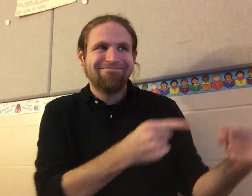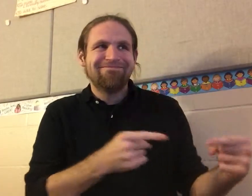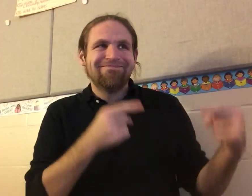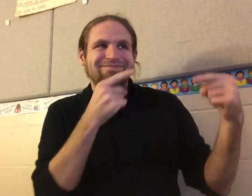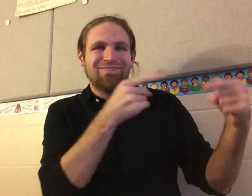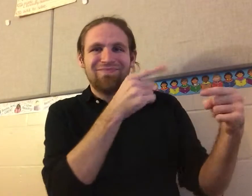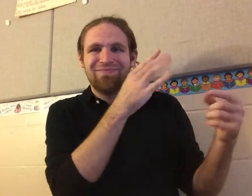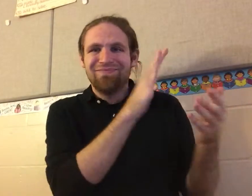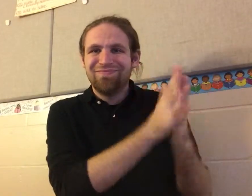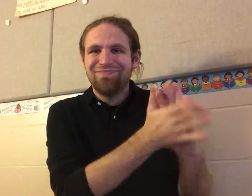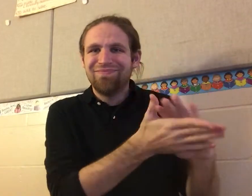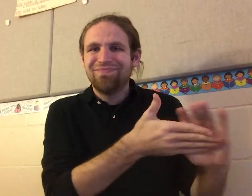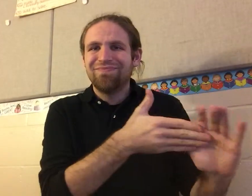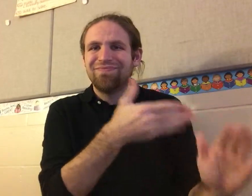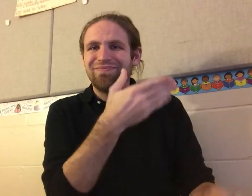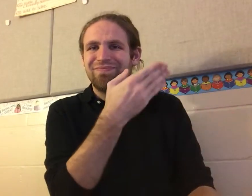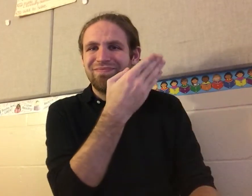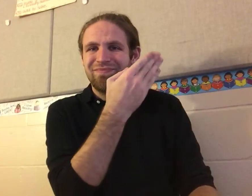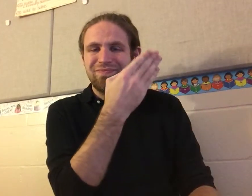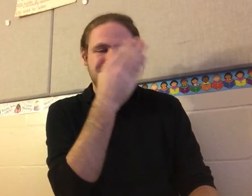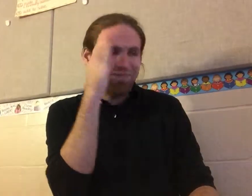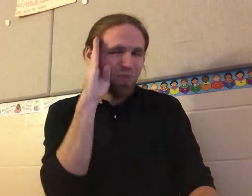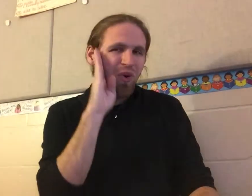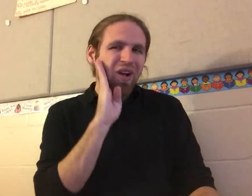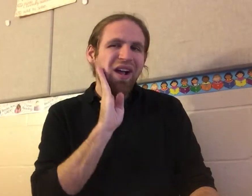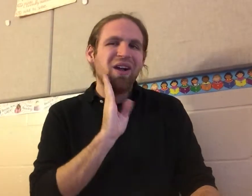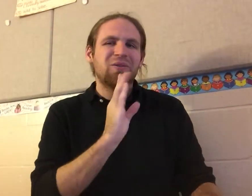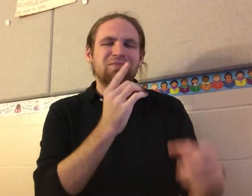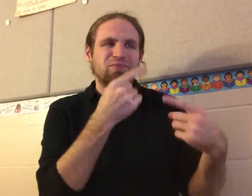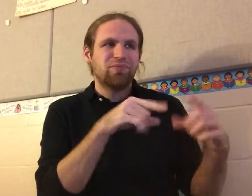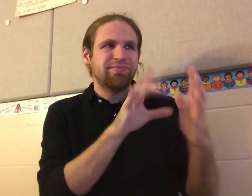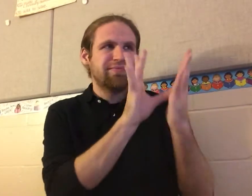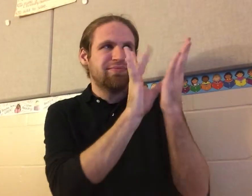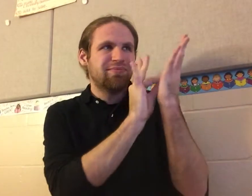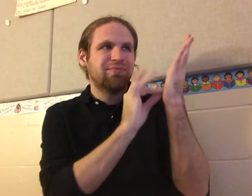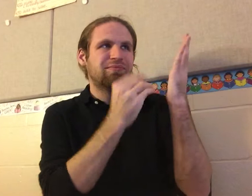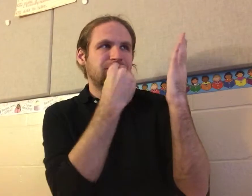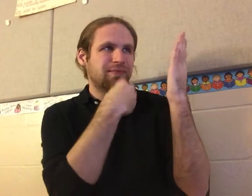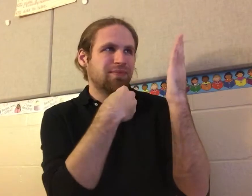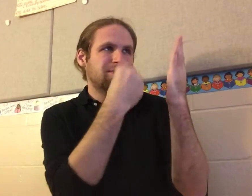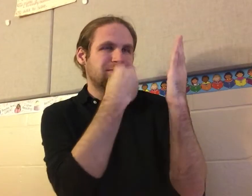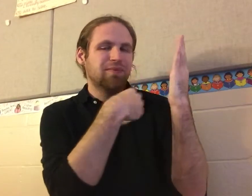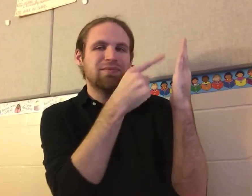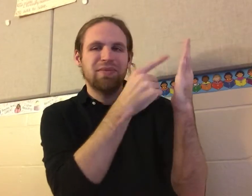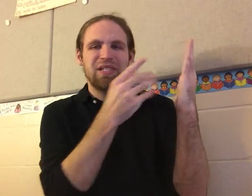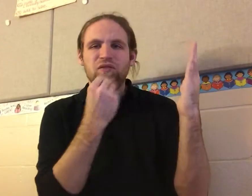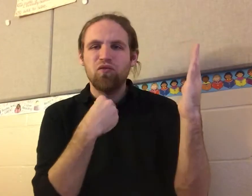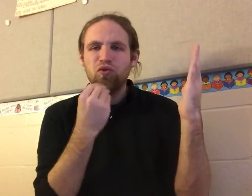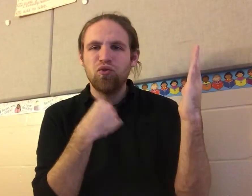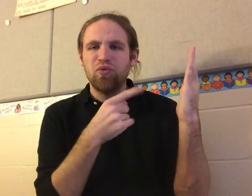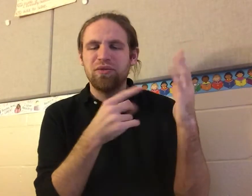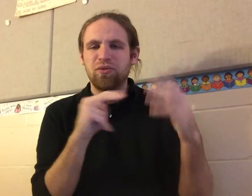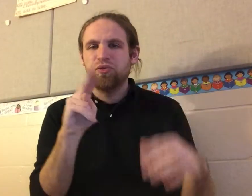it sucks nutrition from its host plant. Turning it brown. Sorry.